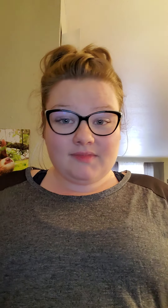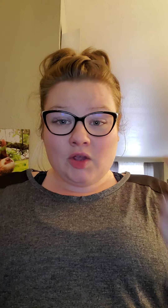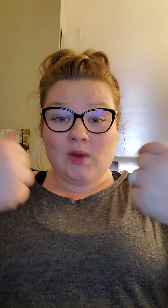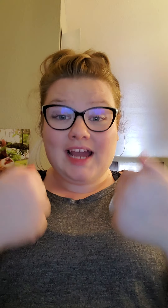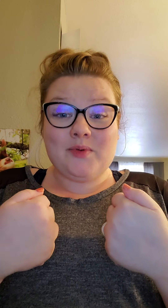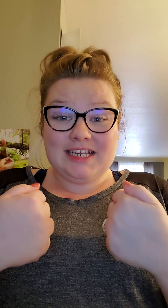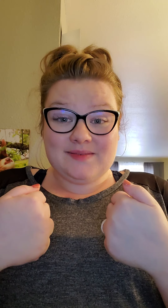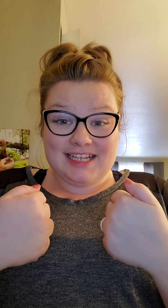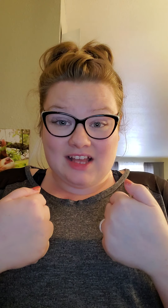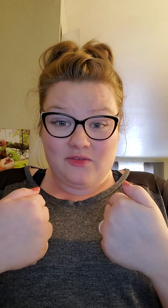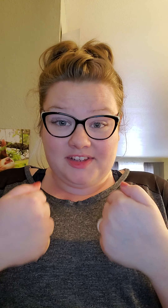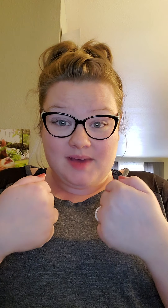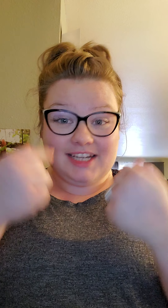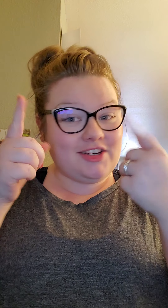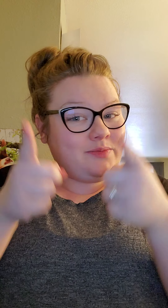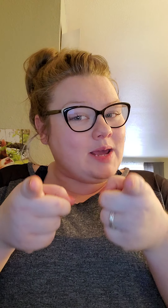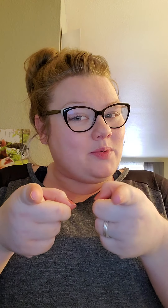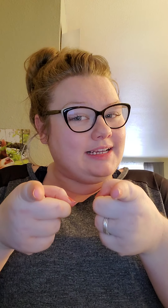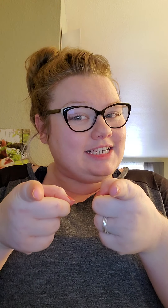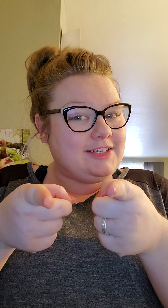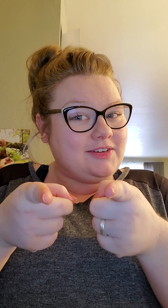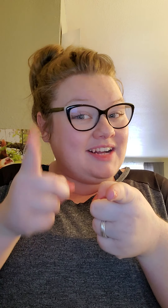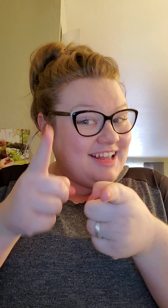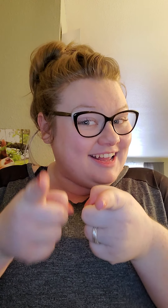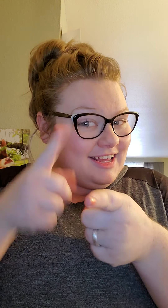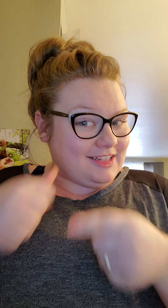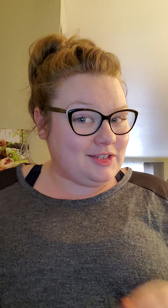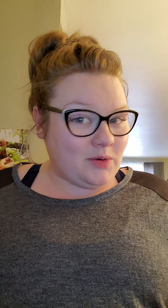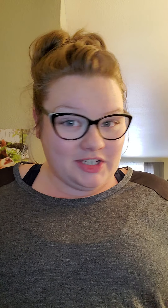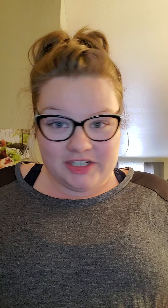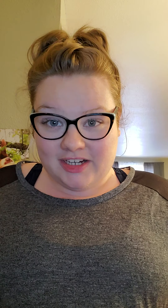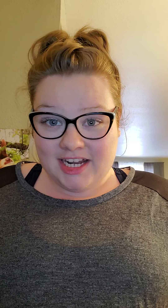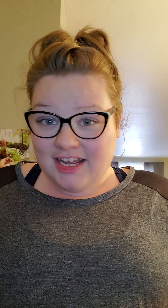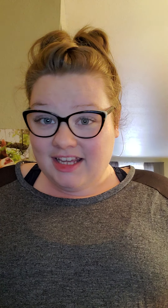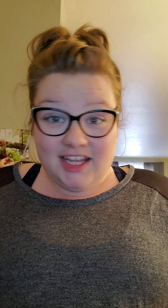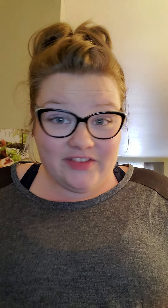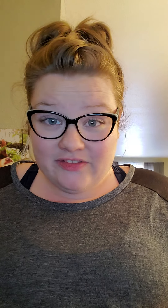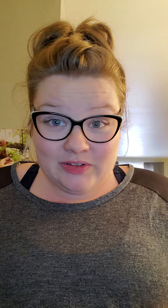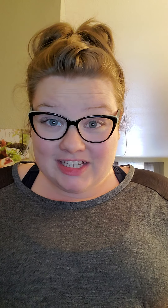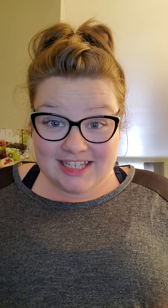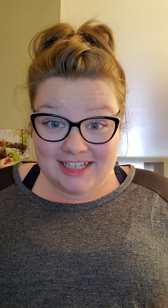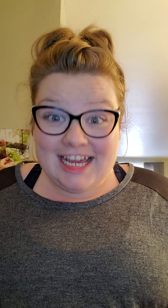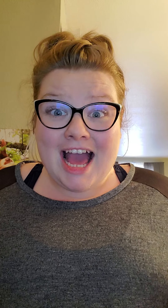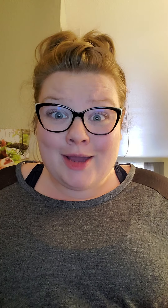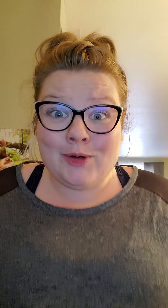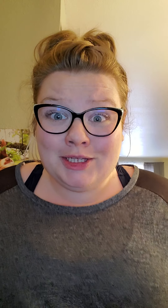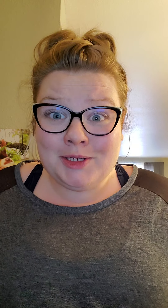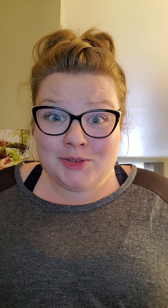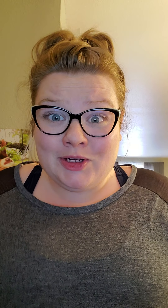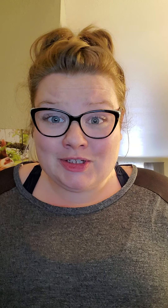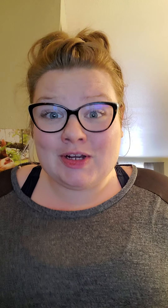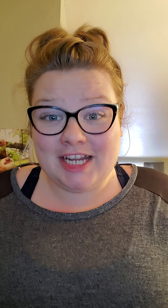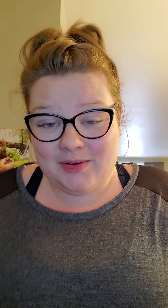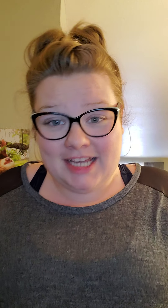When I point to myself, it's my turn. When I point to you, it's your turn. Even if you look silly, I want you to do your turn anyways.